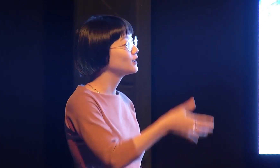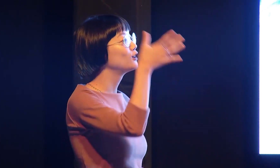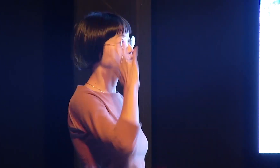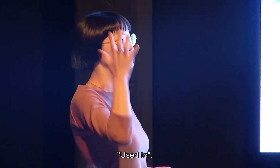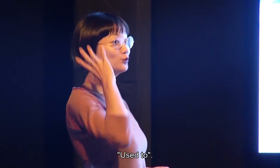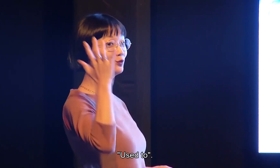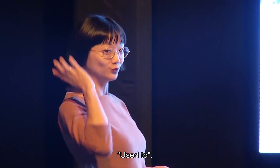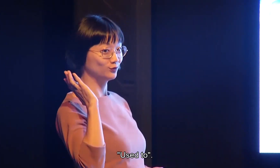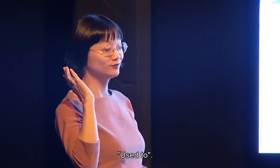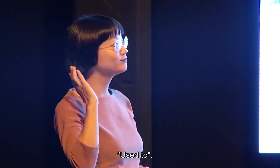Used to.